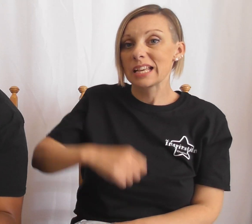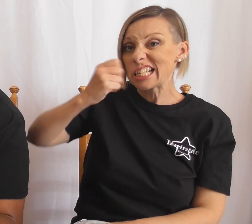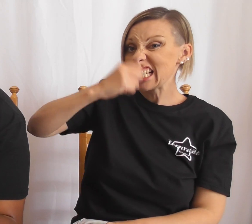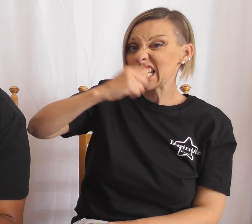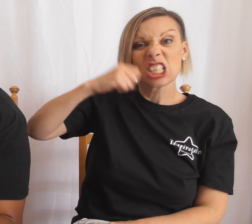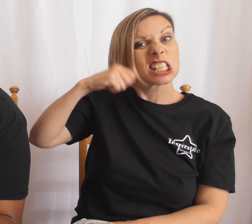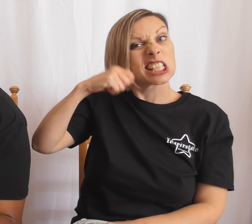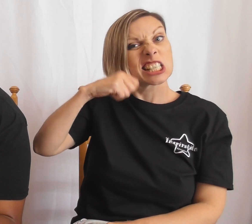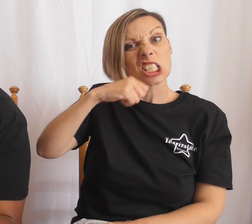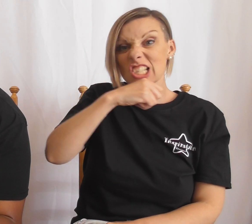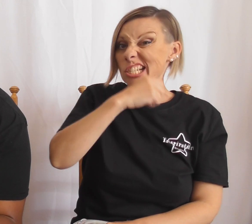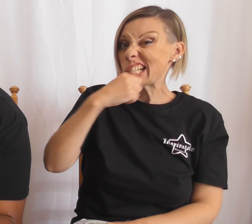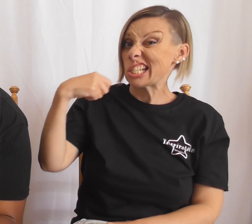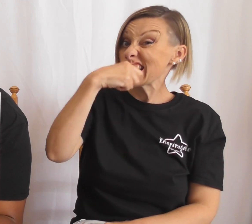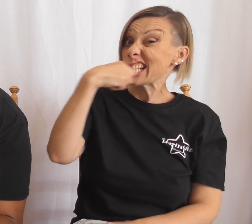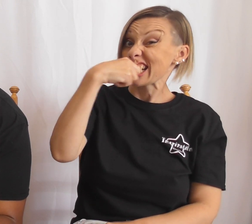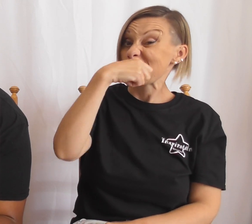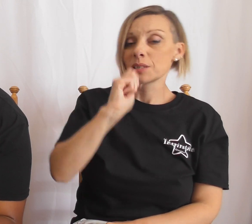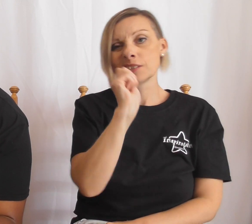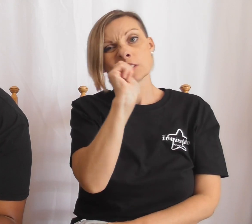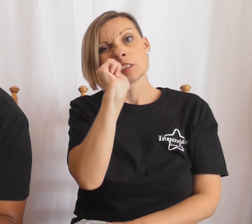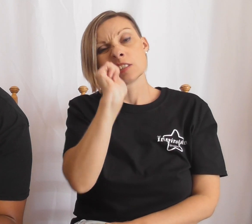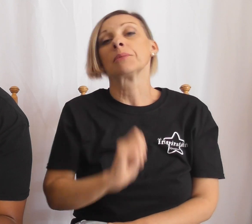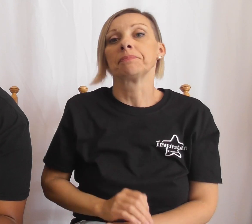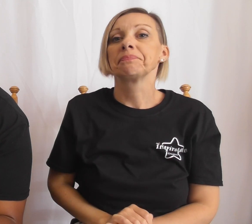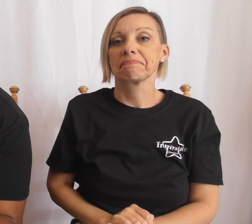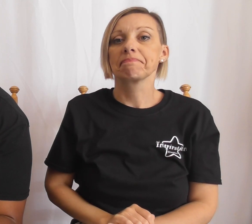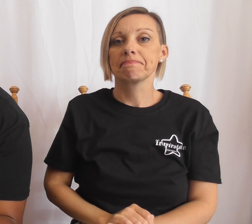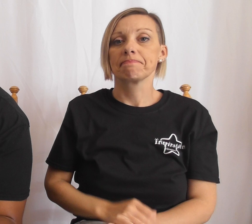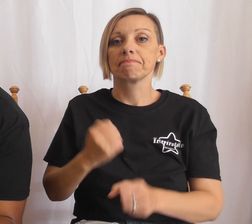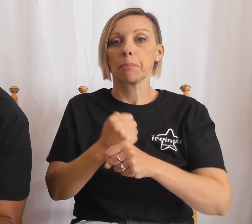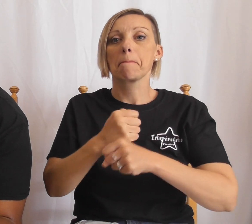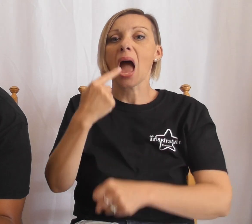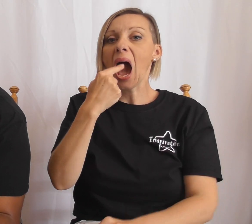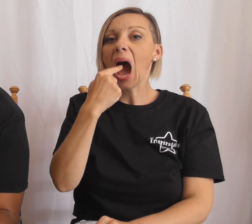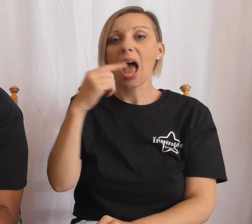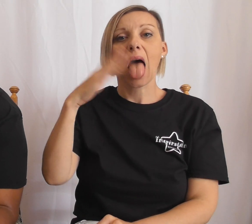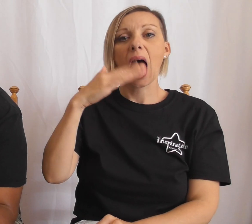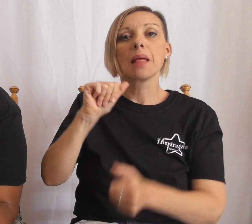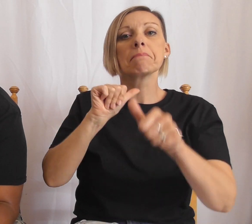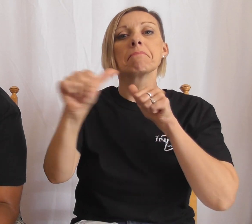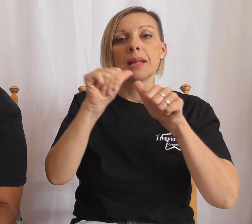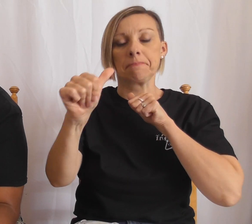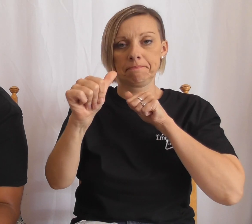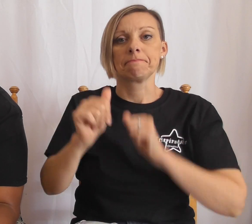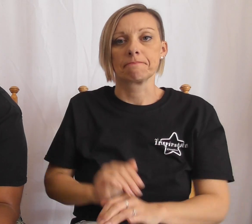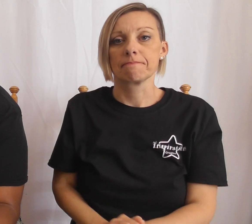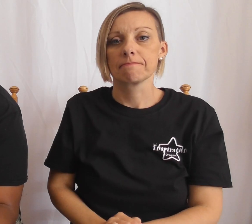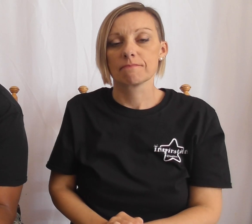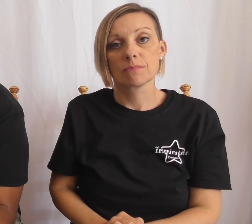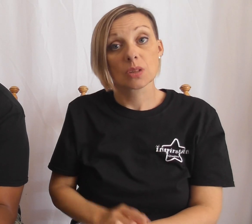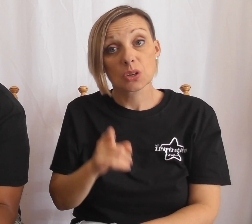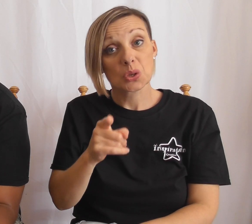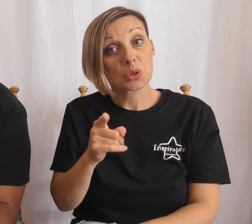look. He's brushing his teeth. Get rid of any smelly breath, in case you get smelly breath. Because if you don't brush your teeth,